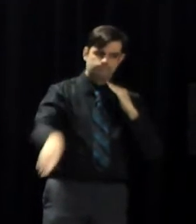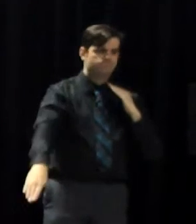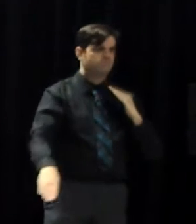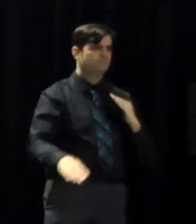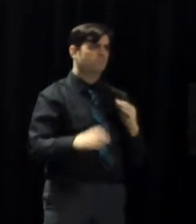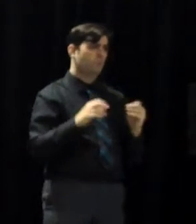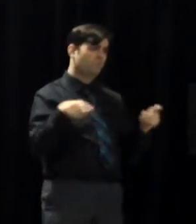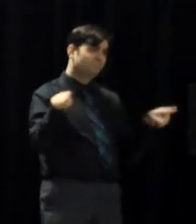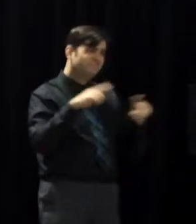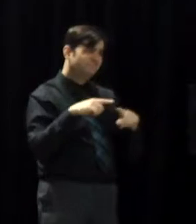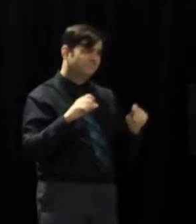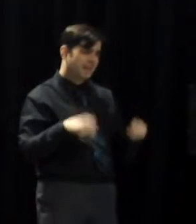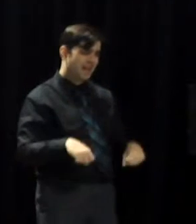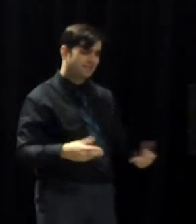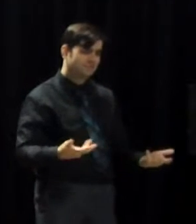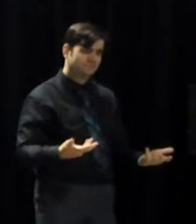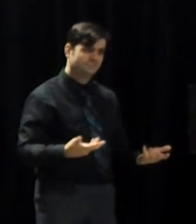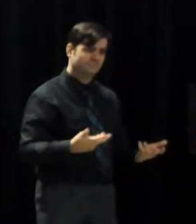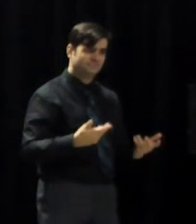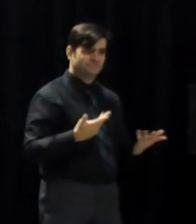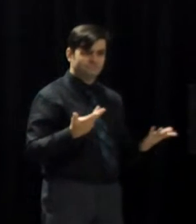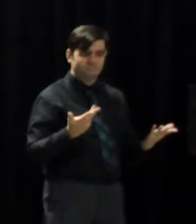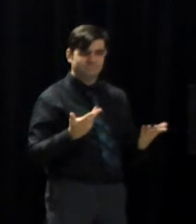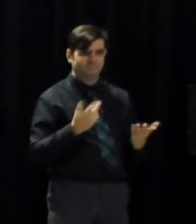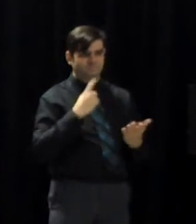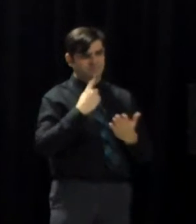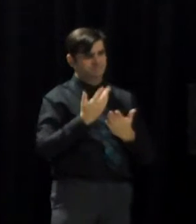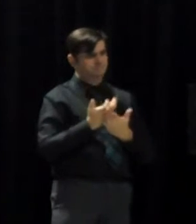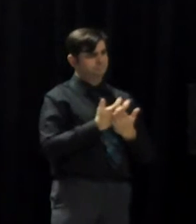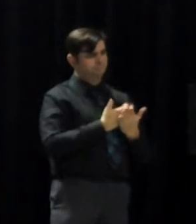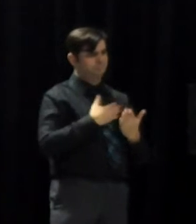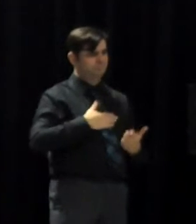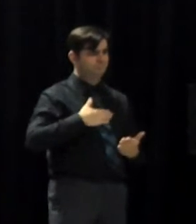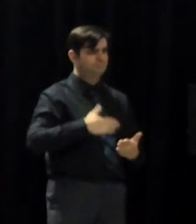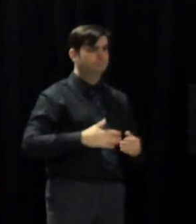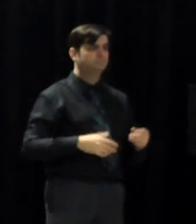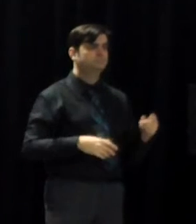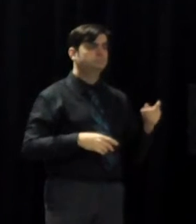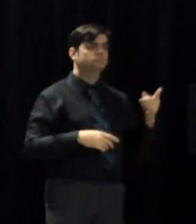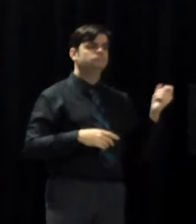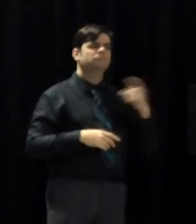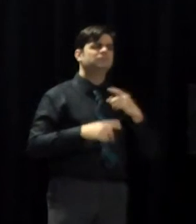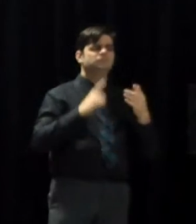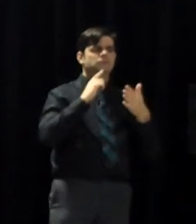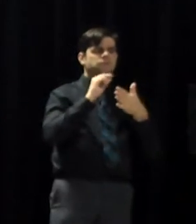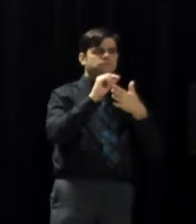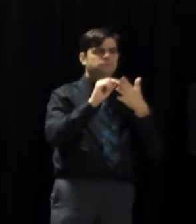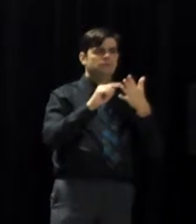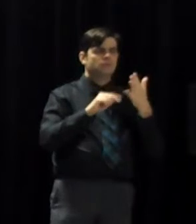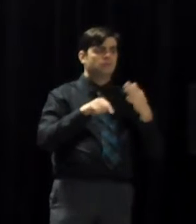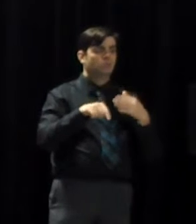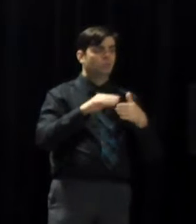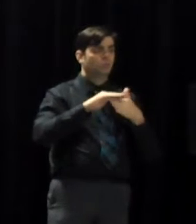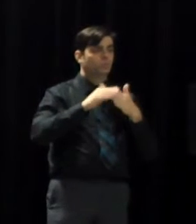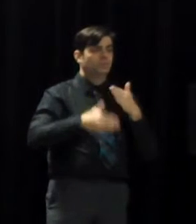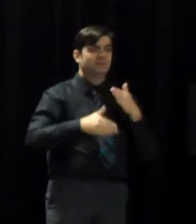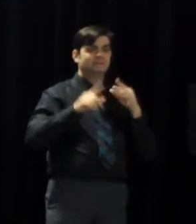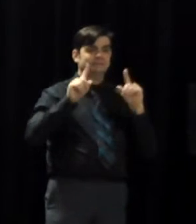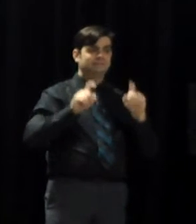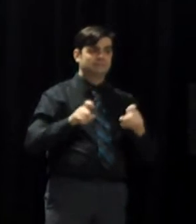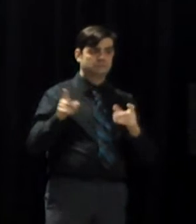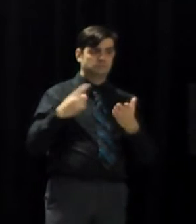do. And just a detail, you mentioned the weekend testing Yeah. at Nescence's office.